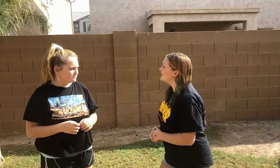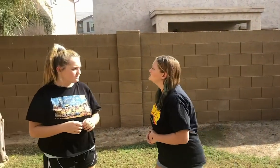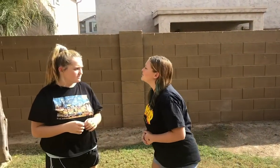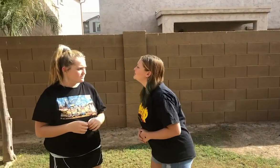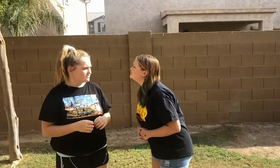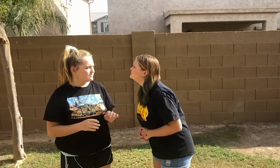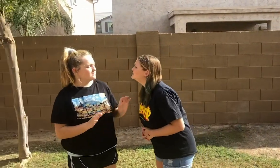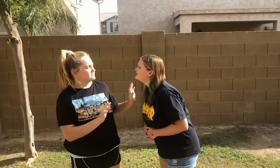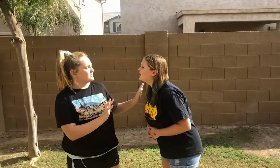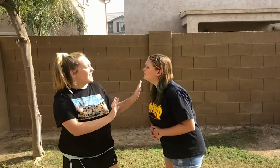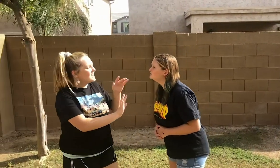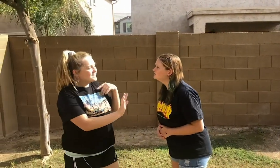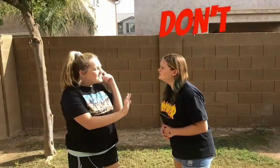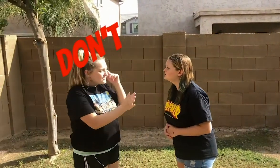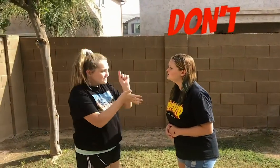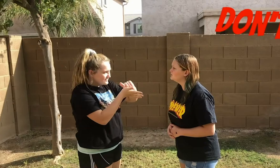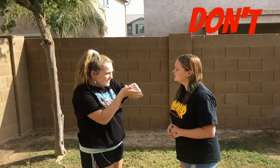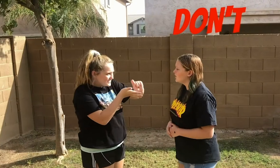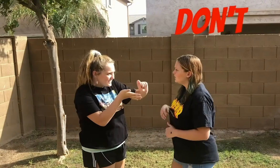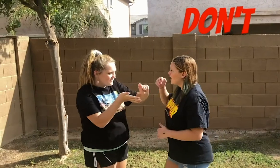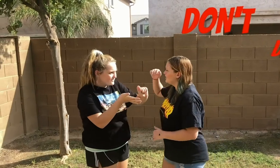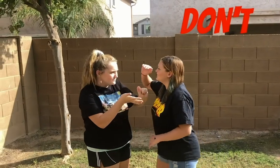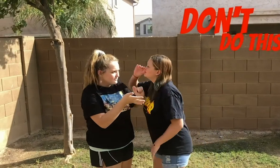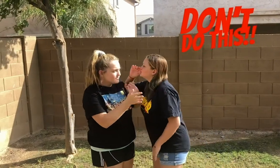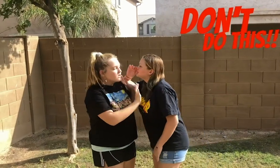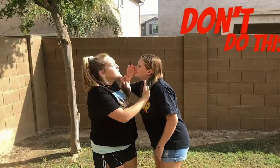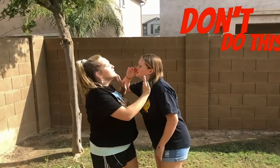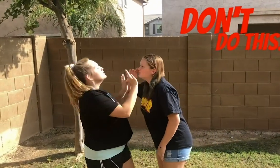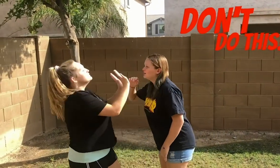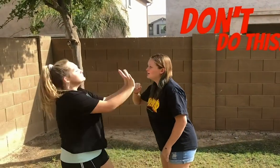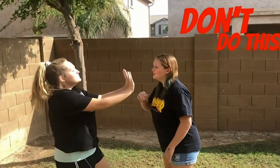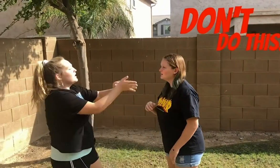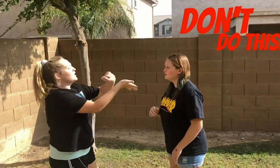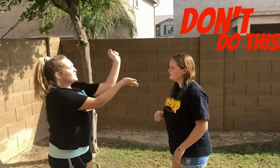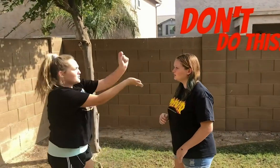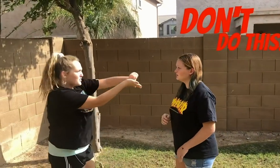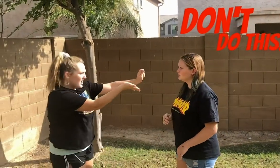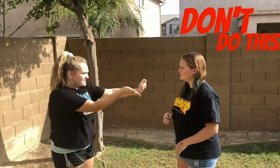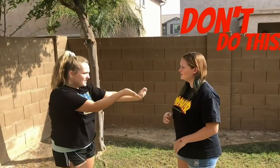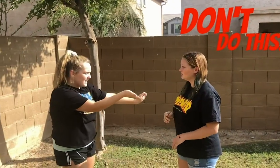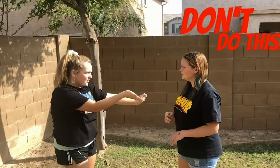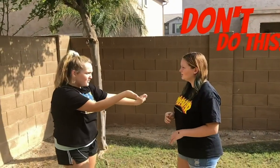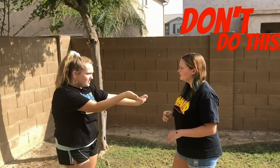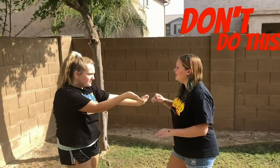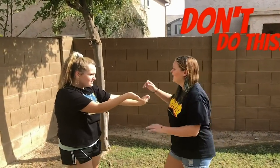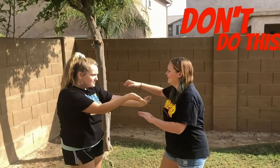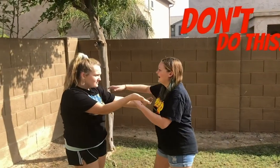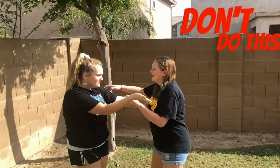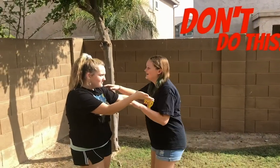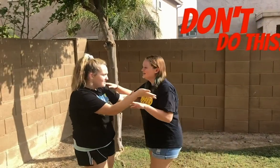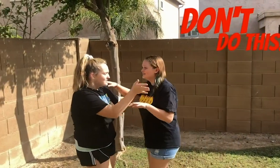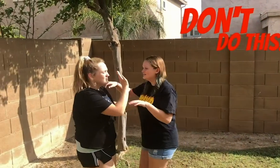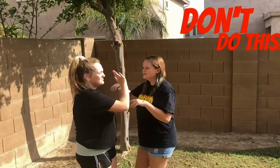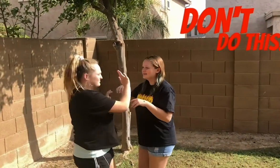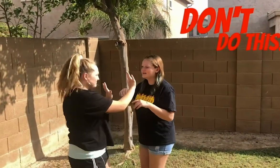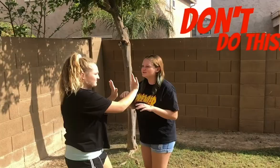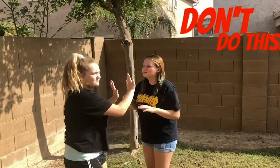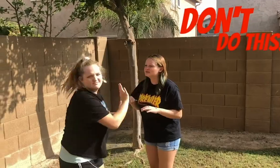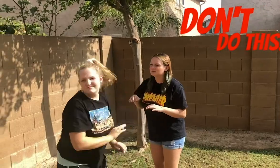Back off. I can't hear you. Just write it down. Stop. Just write it down. The person who's trying to speak gets closer, trying to talk into her ear.